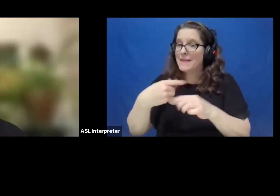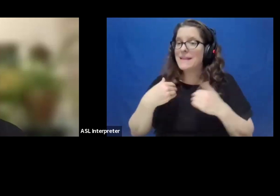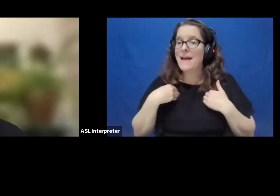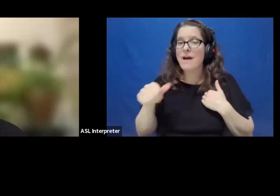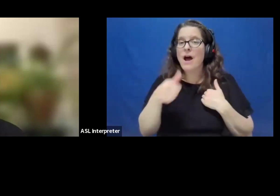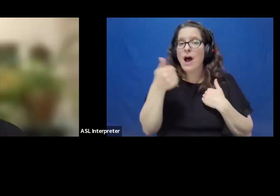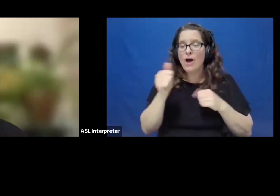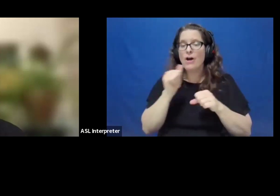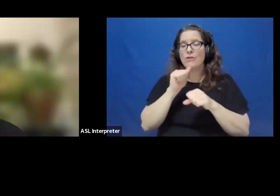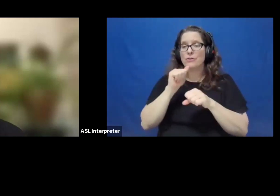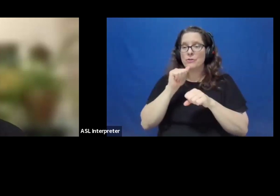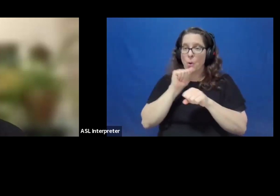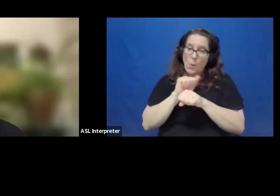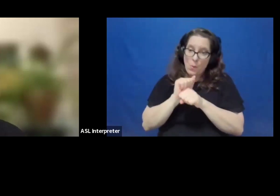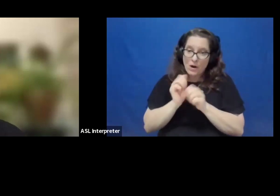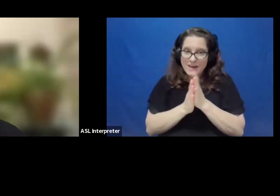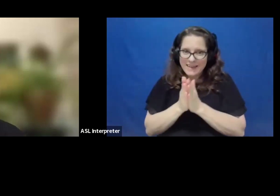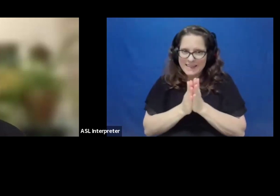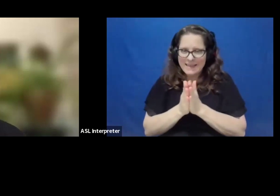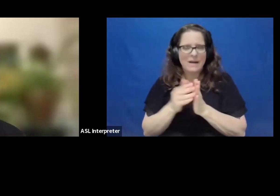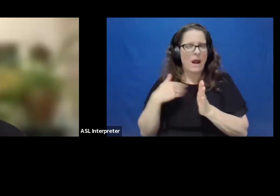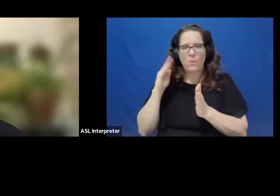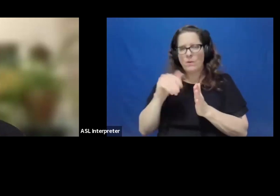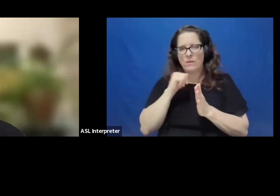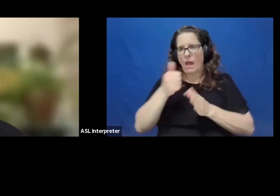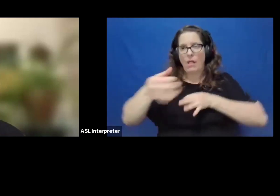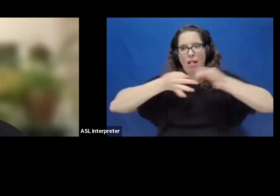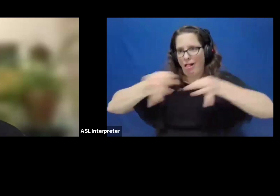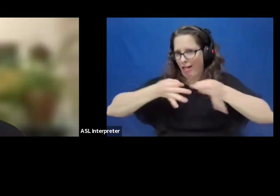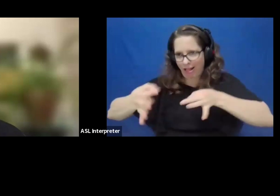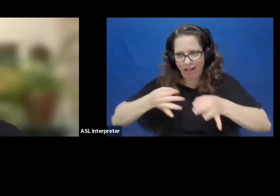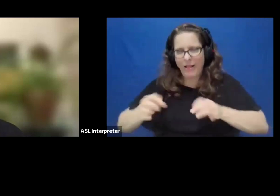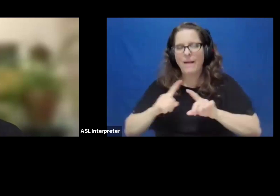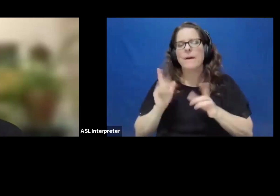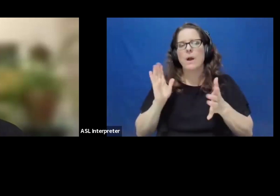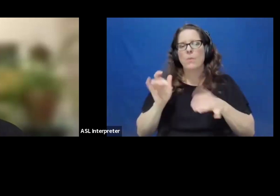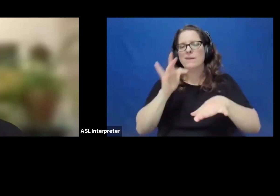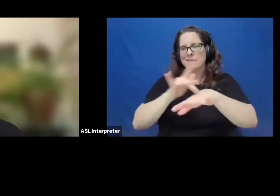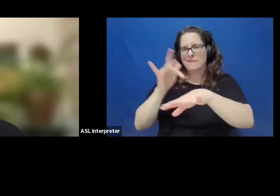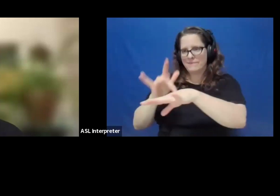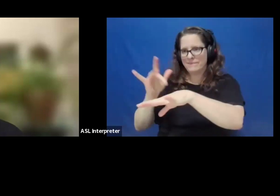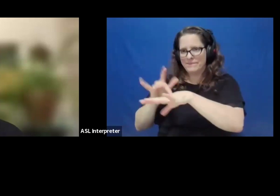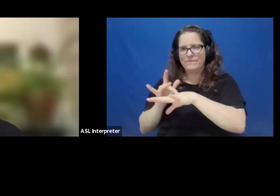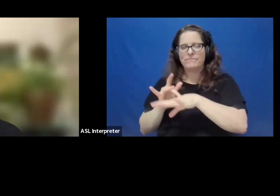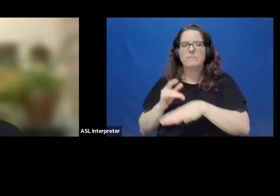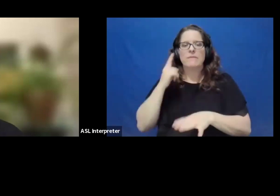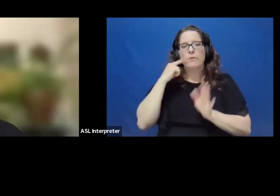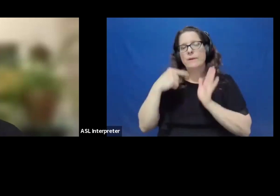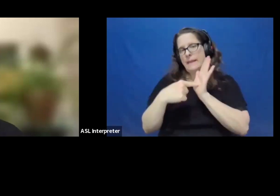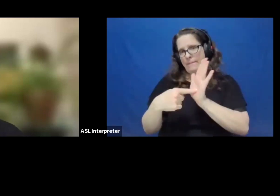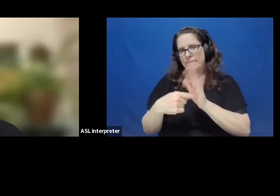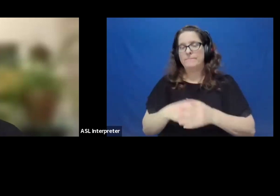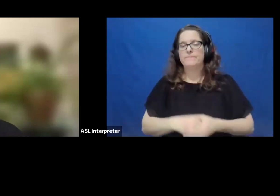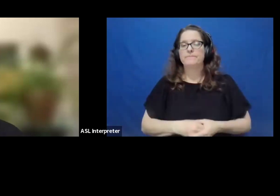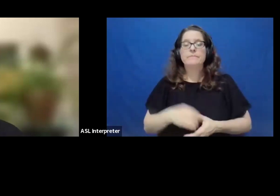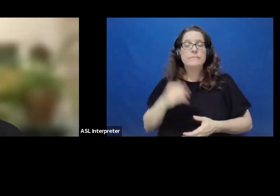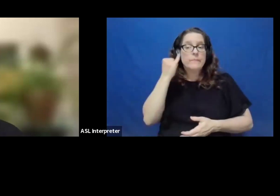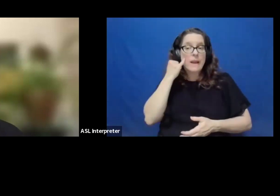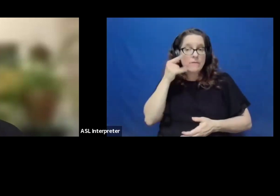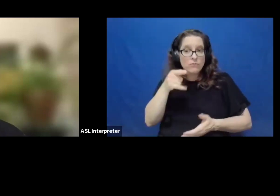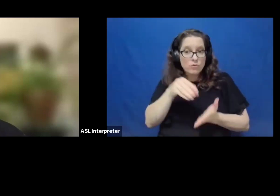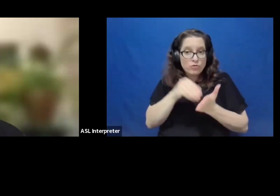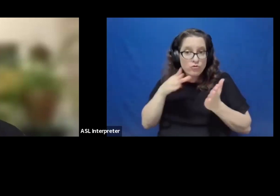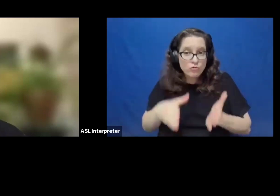I'm not going to go into them in great detail, but I'll tell you that a student in school or